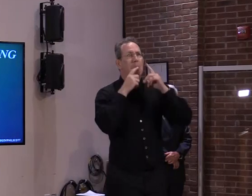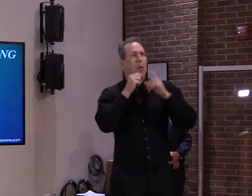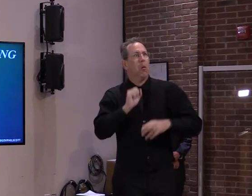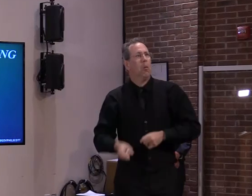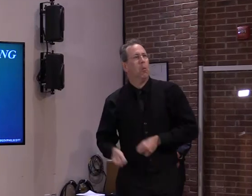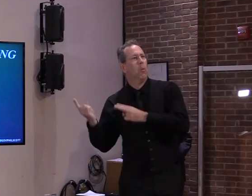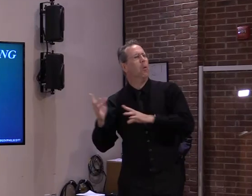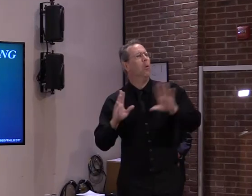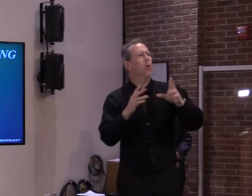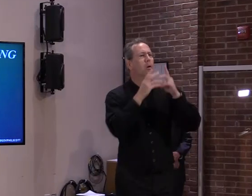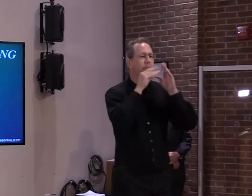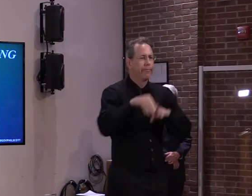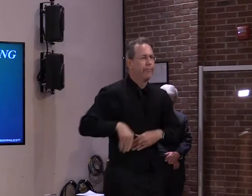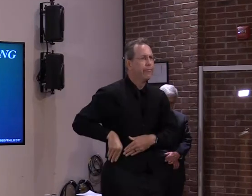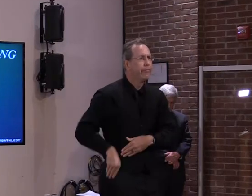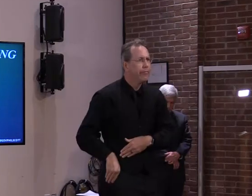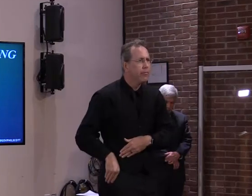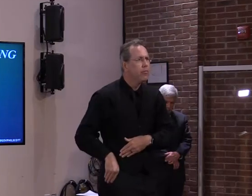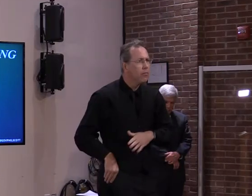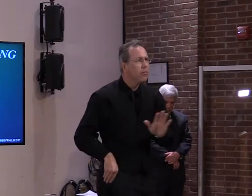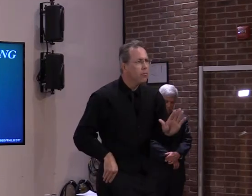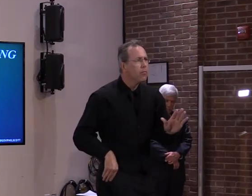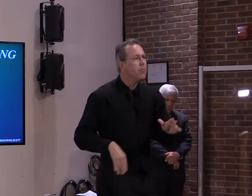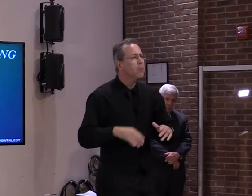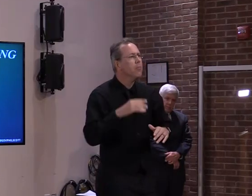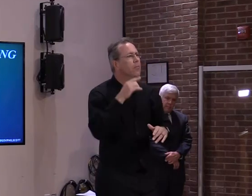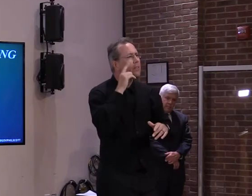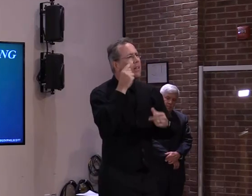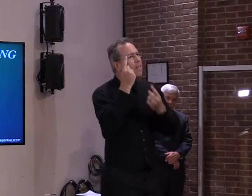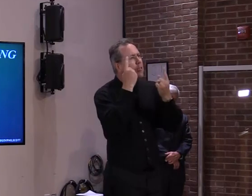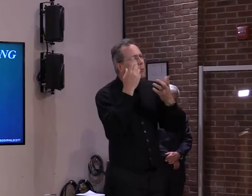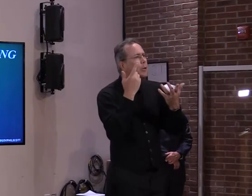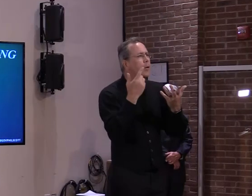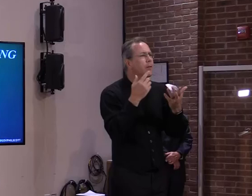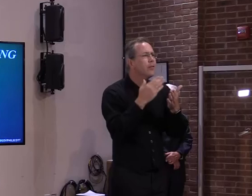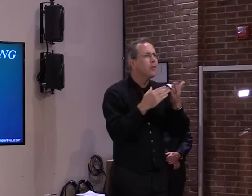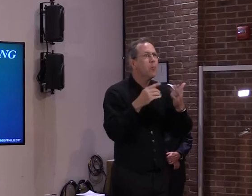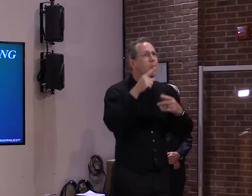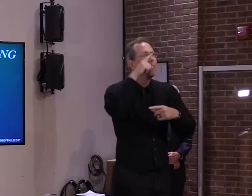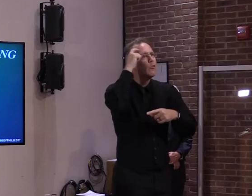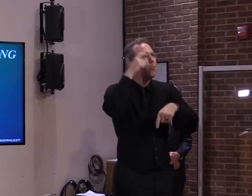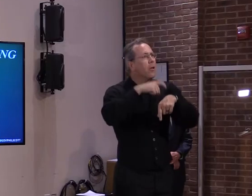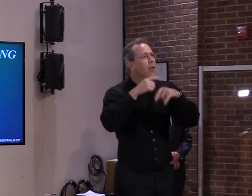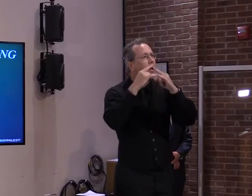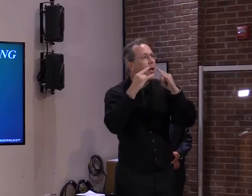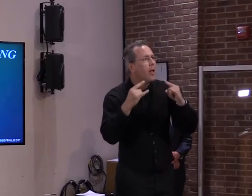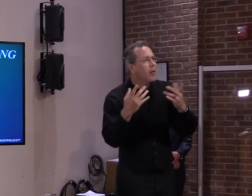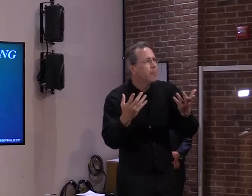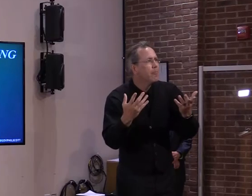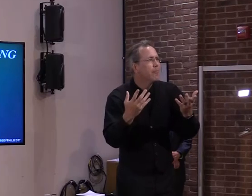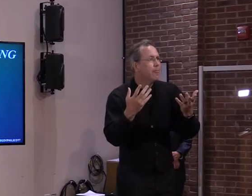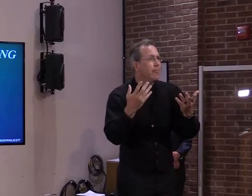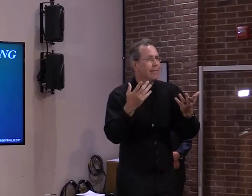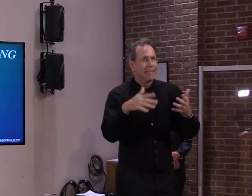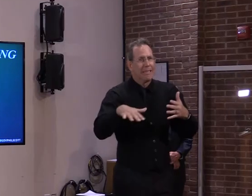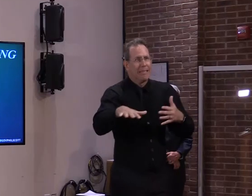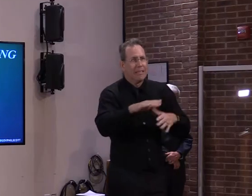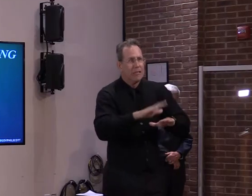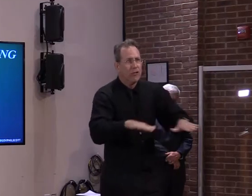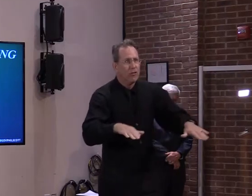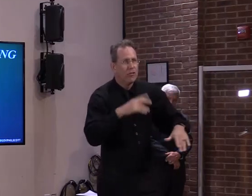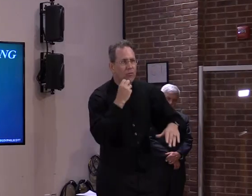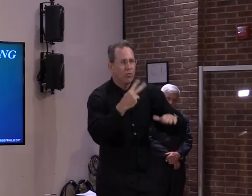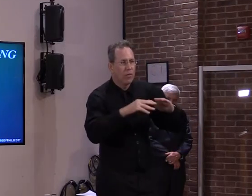anybody's guidance, but I think that's where we should be moving, always knowing where we are in context.